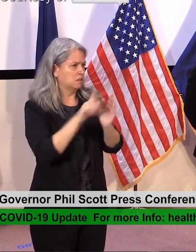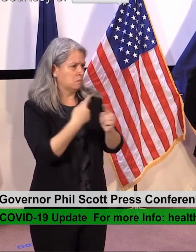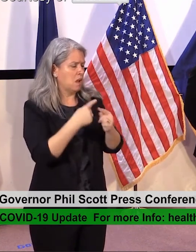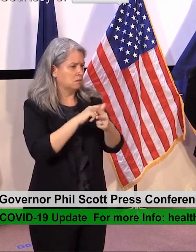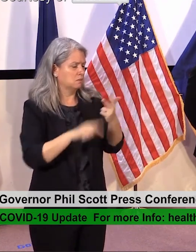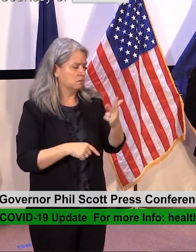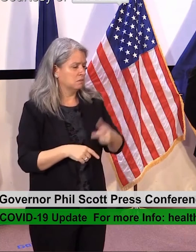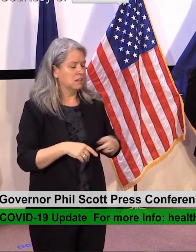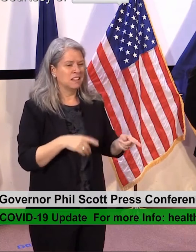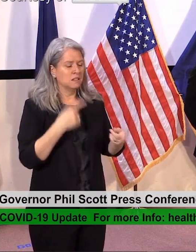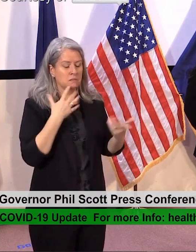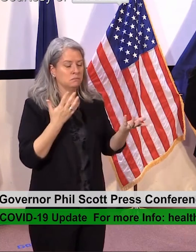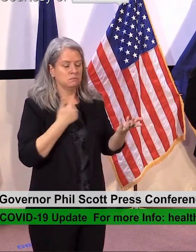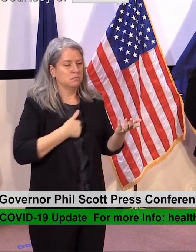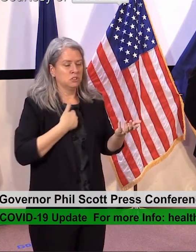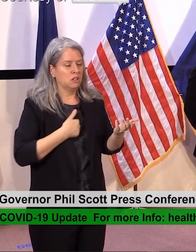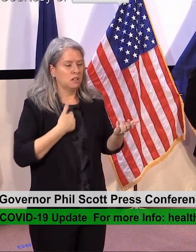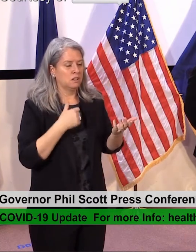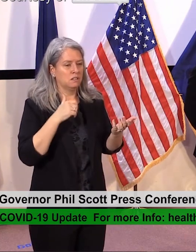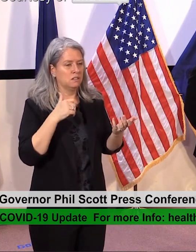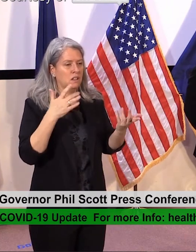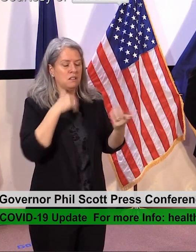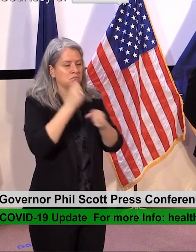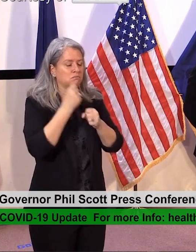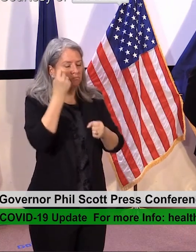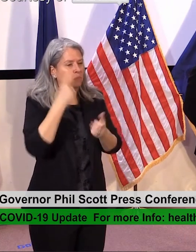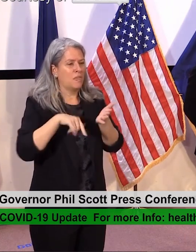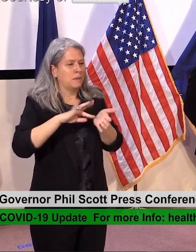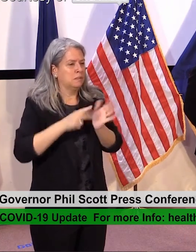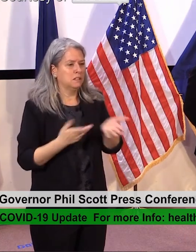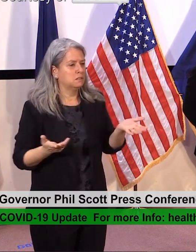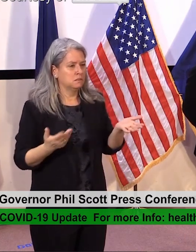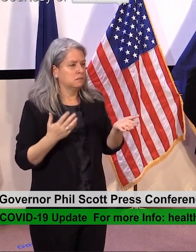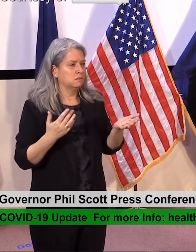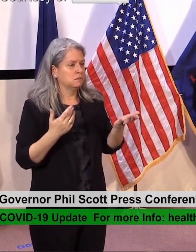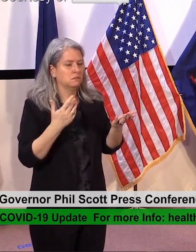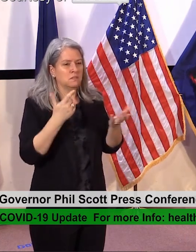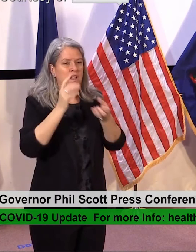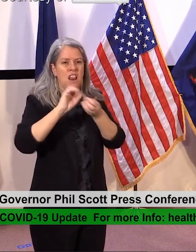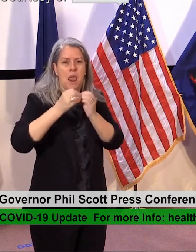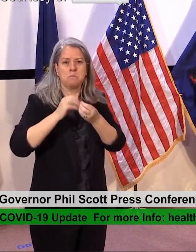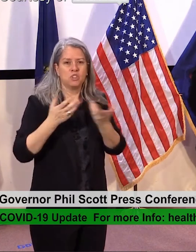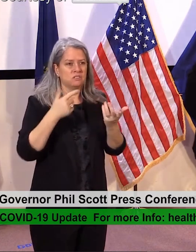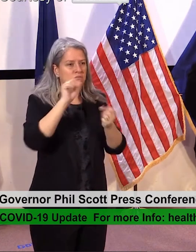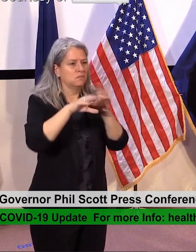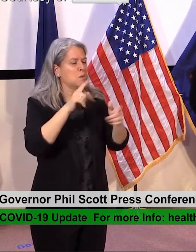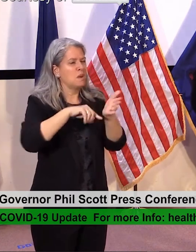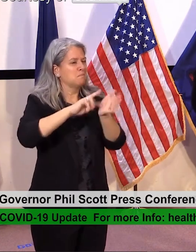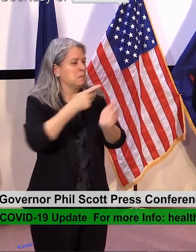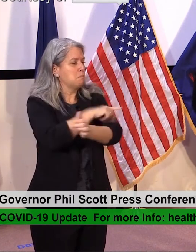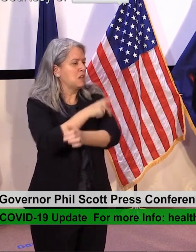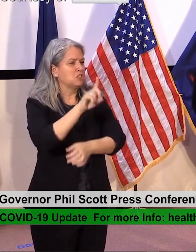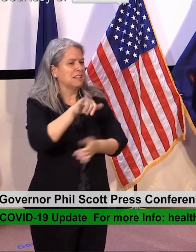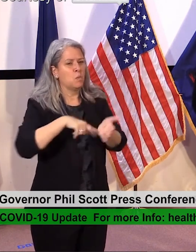So I'm sorry, that is all Greek to me. What does any of that mean? I don't understand. When you say patient days,